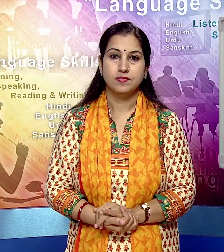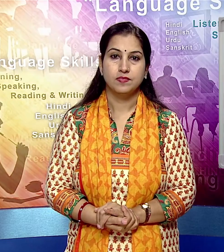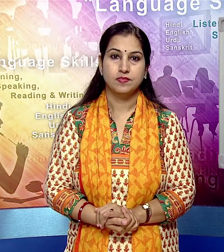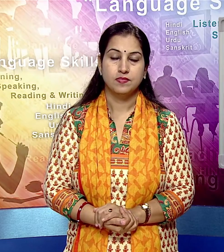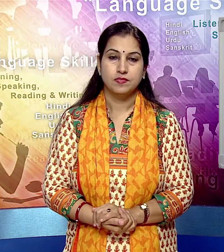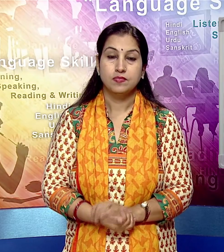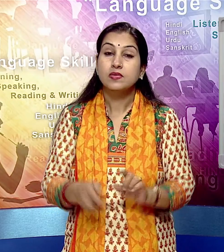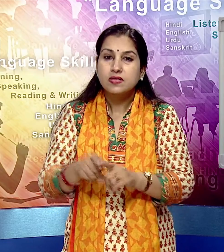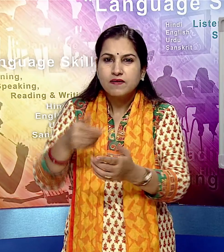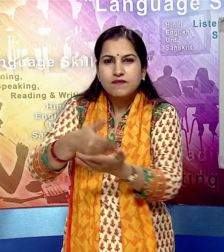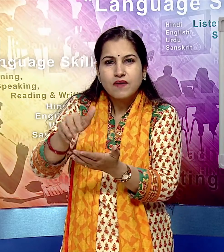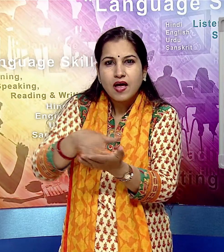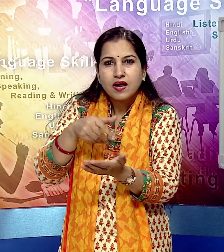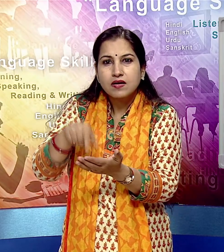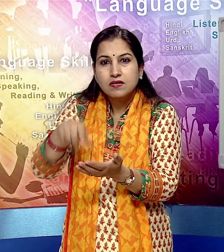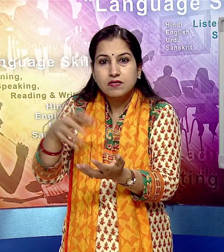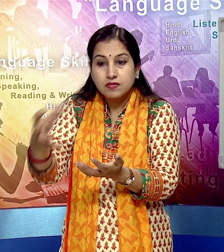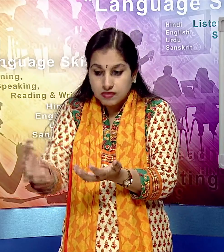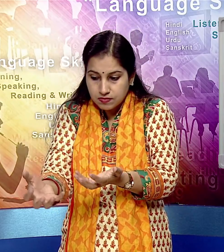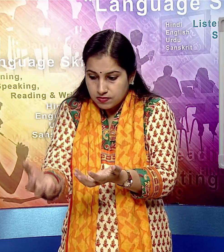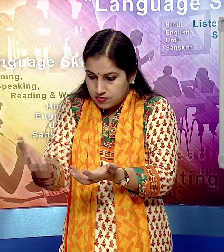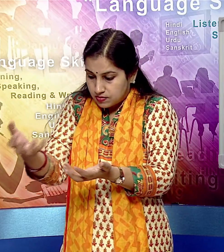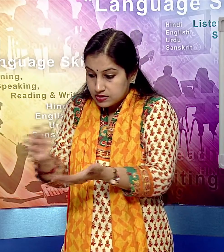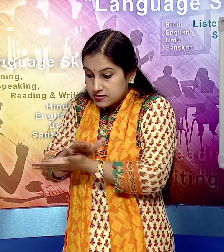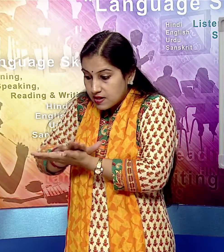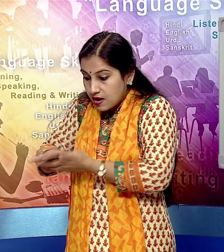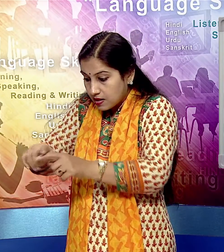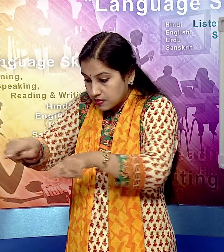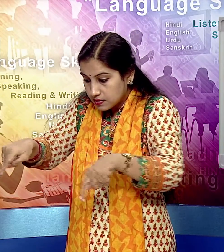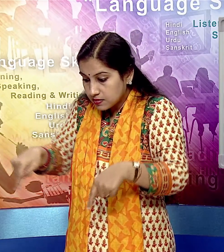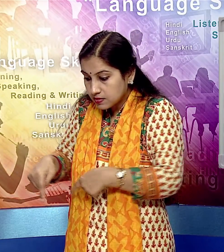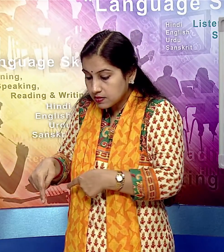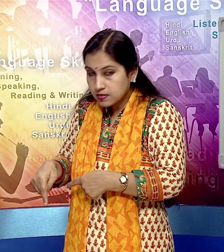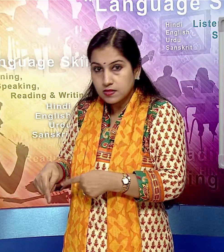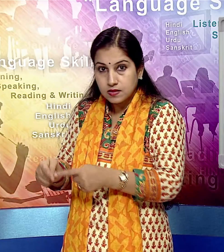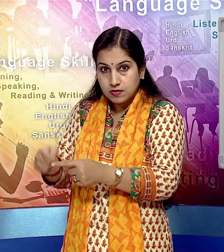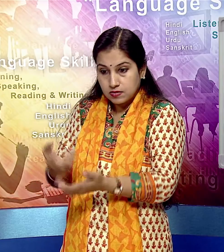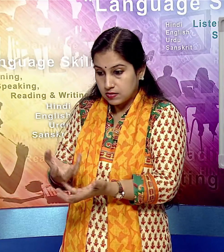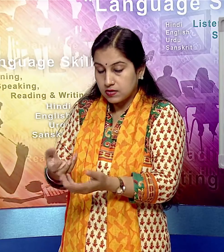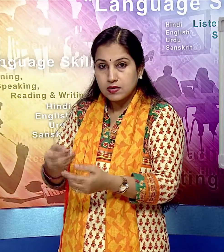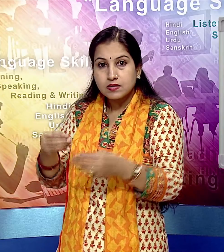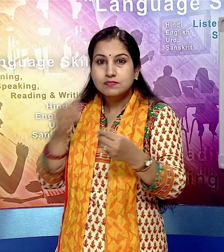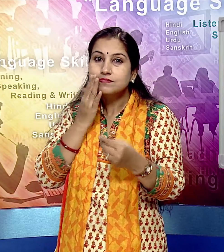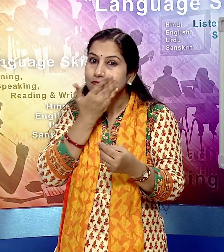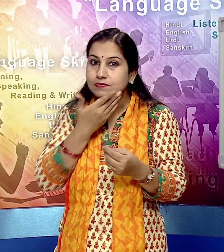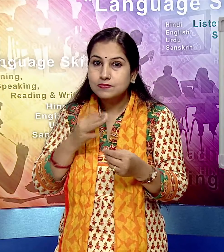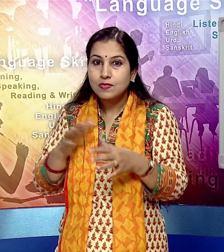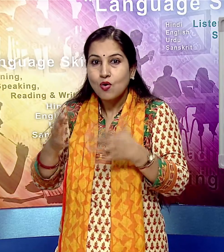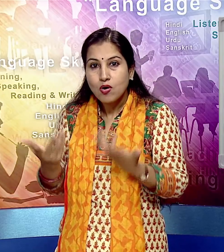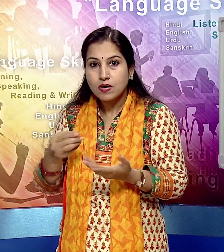Just fried food should be placed on a clean, absorbent kitchen napkin or brown paper.